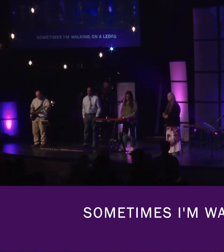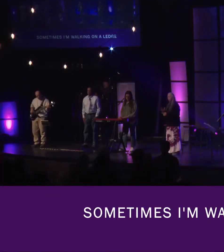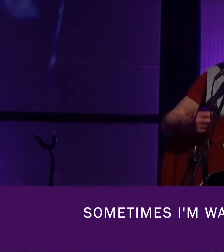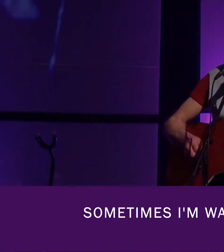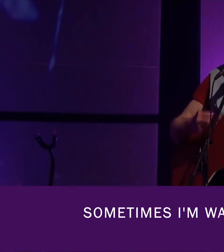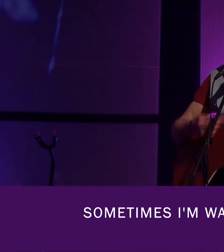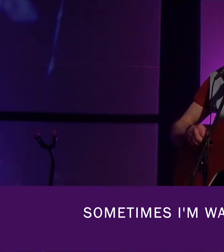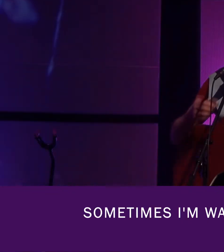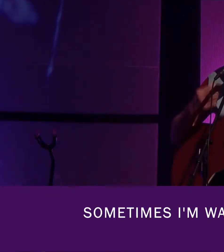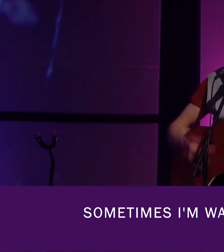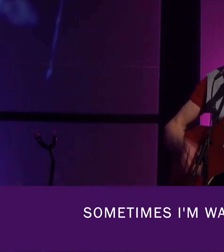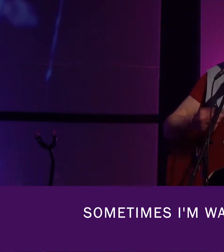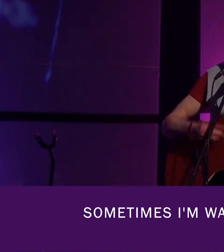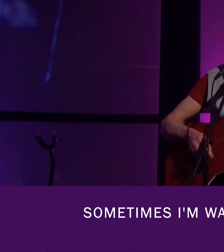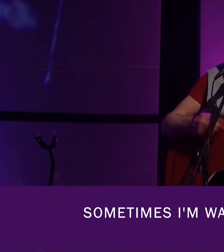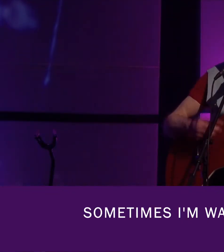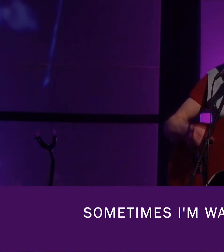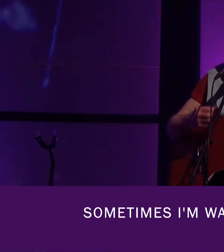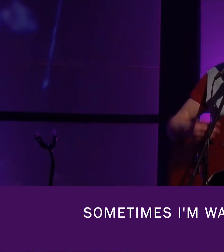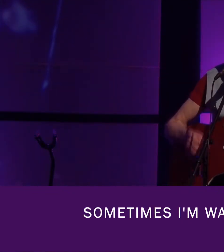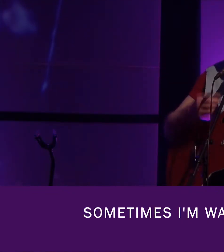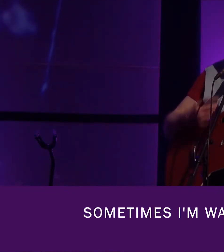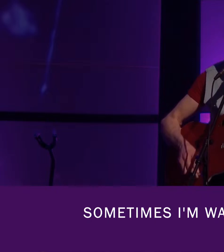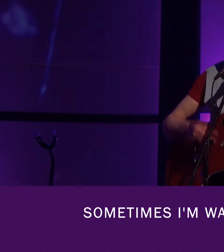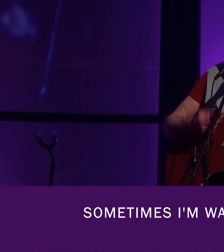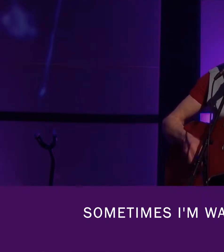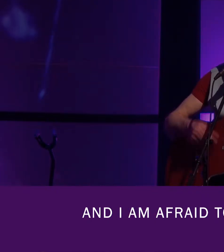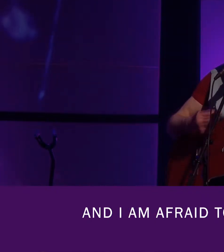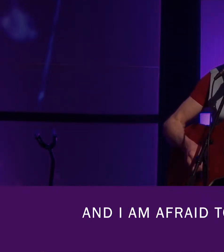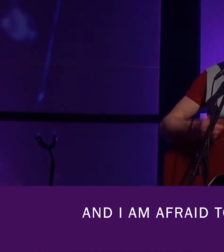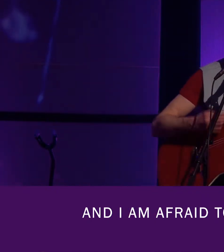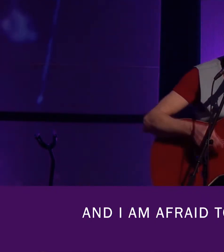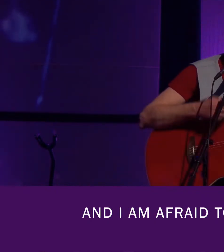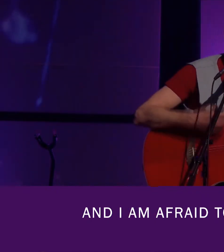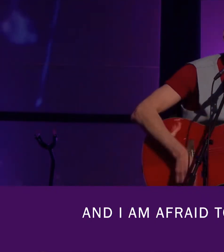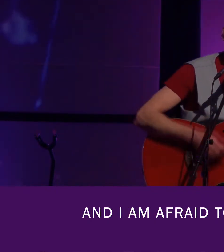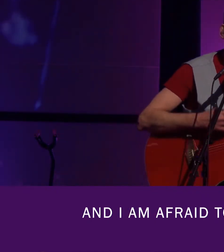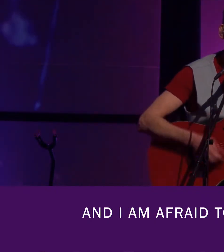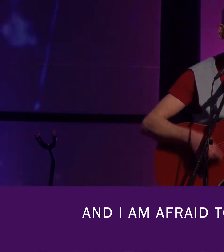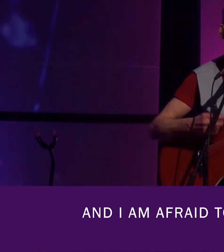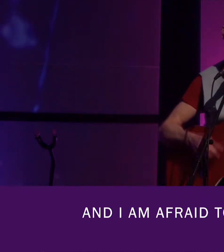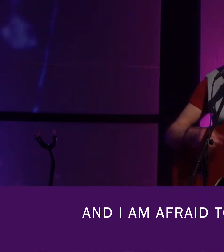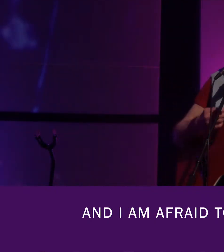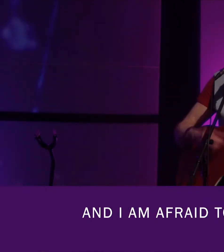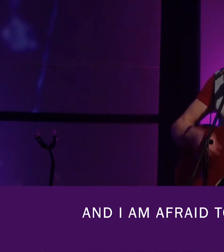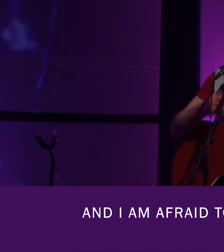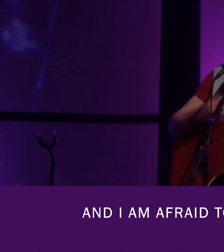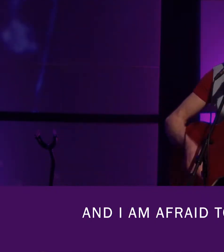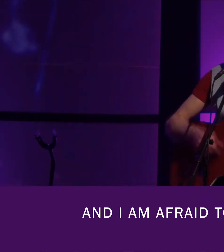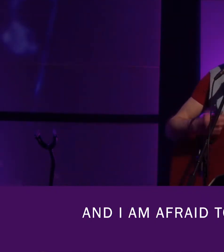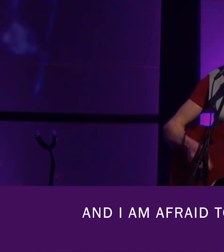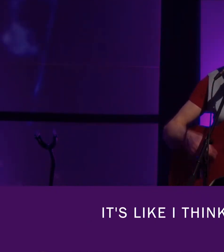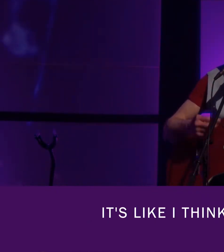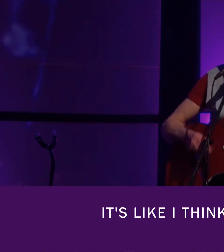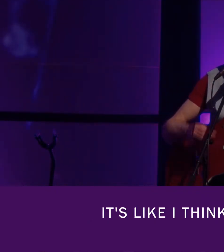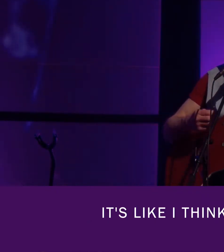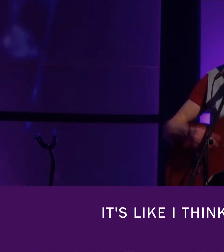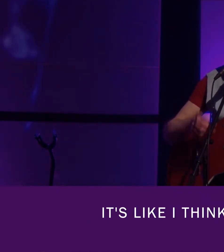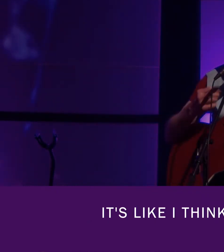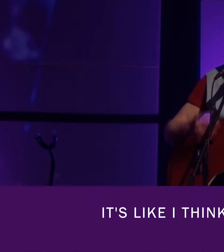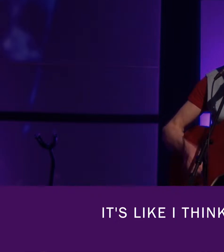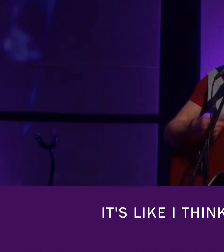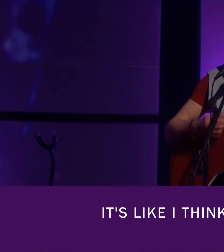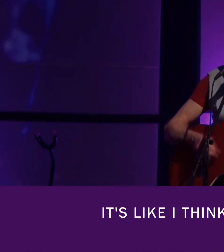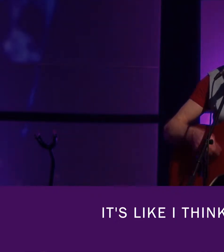Sometimes I'm walking on a ledge and I'm afraid to just look down. It's like I